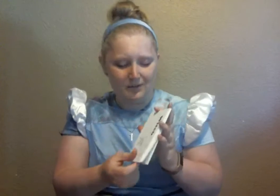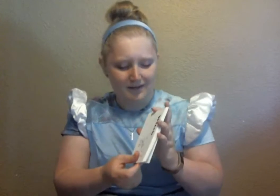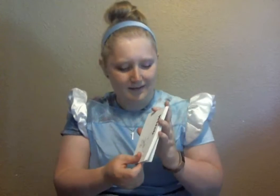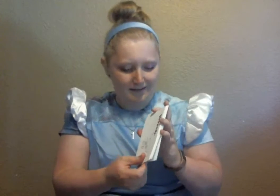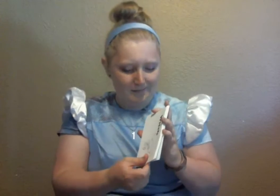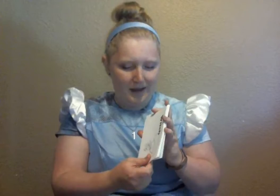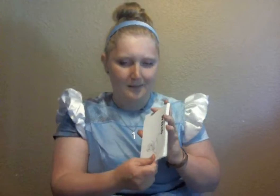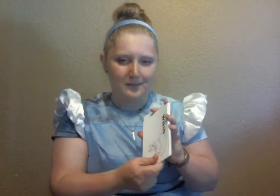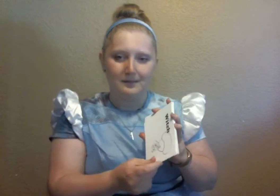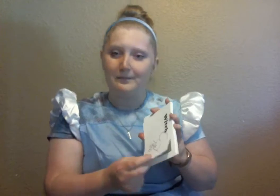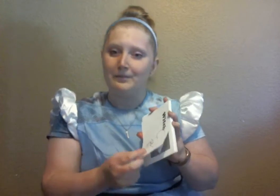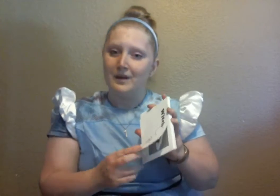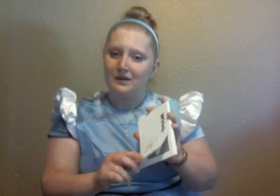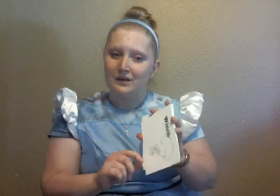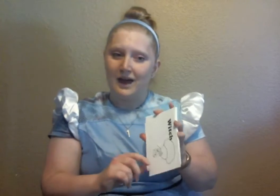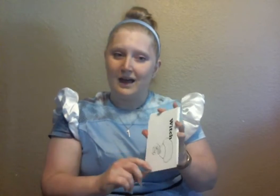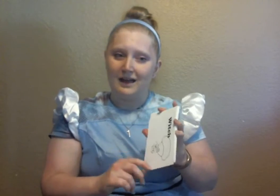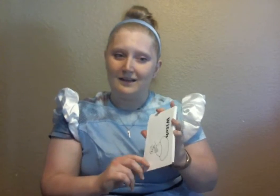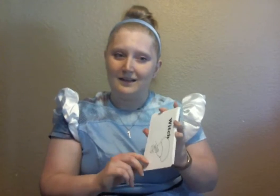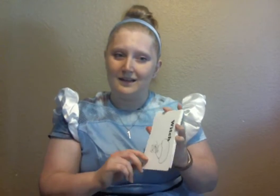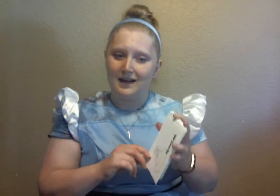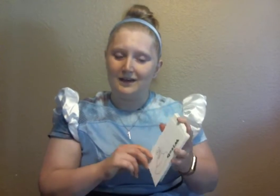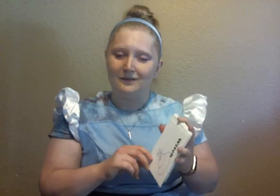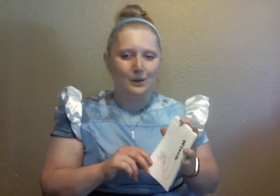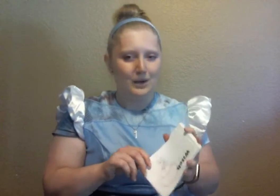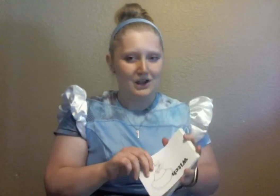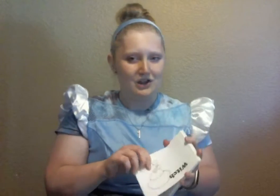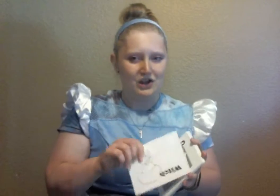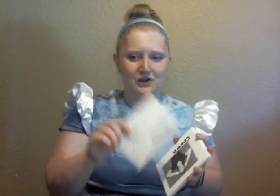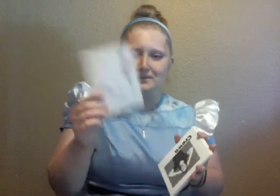noses sometimes? So that is the sign for witch.